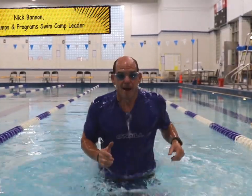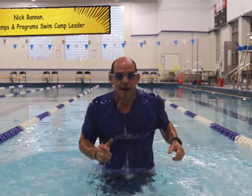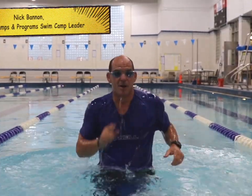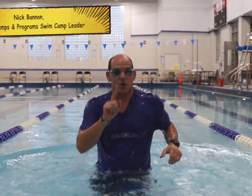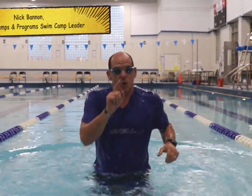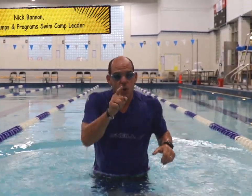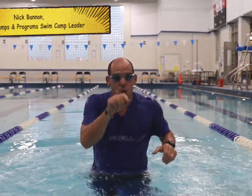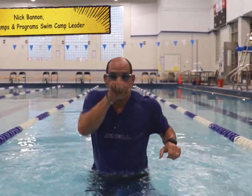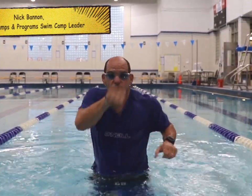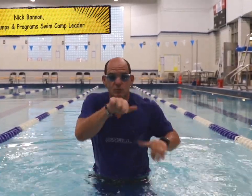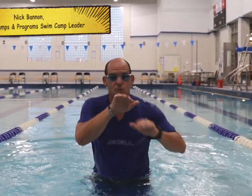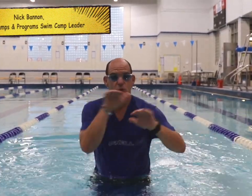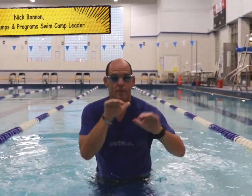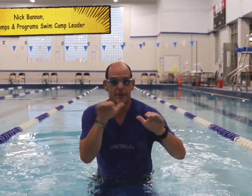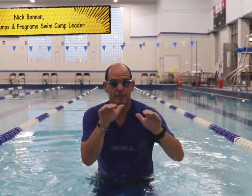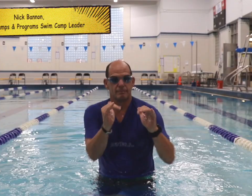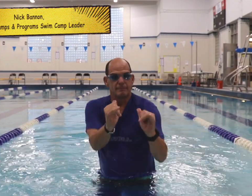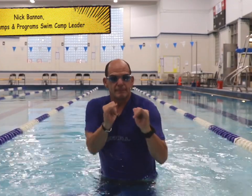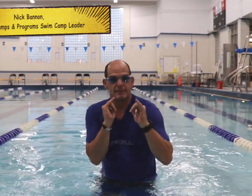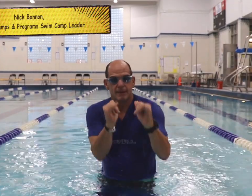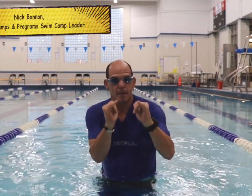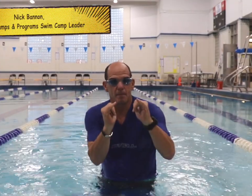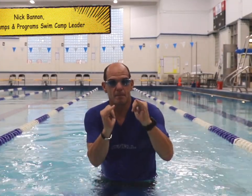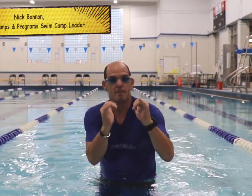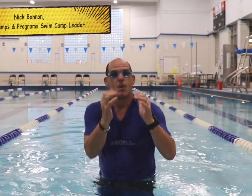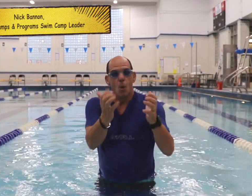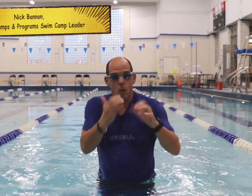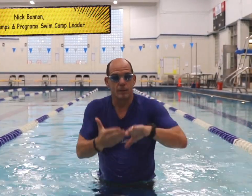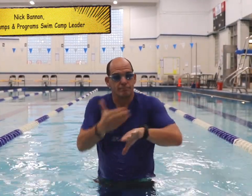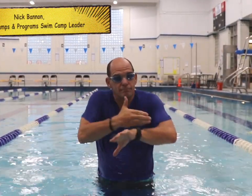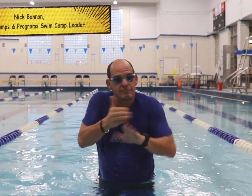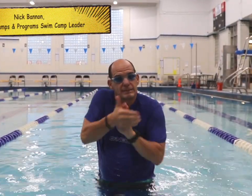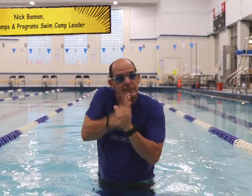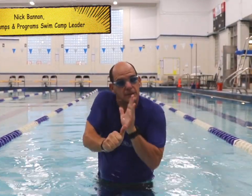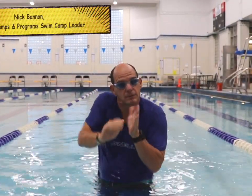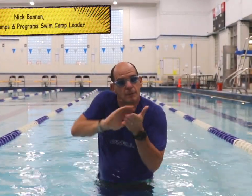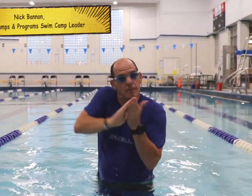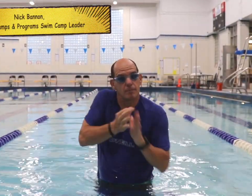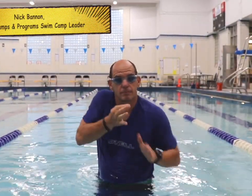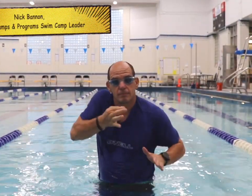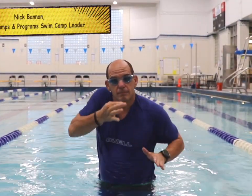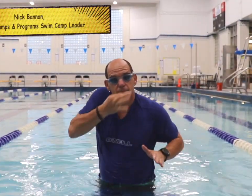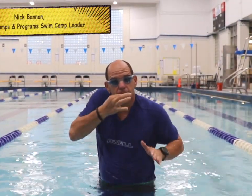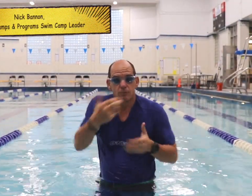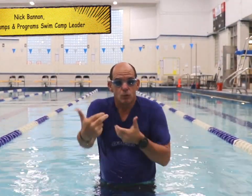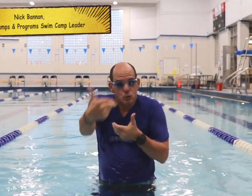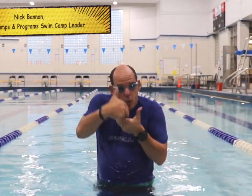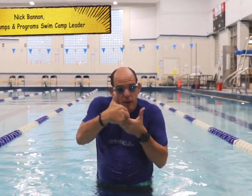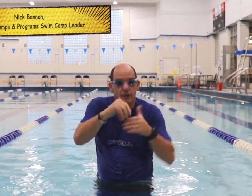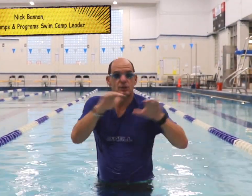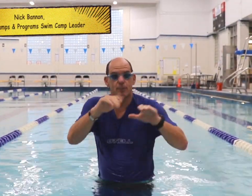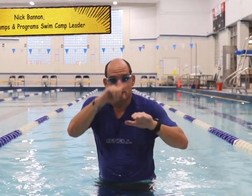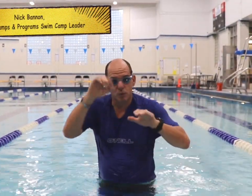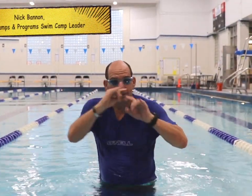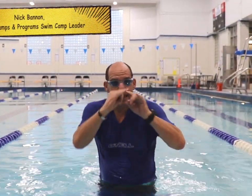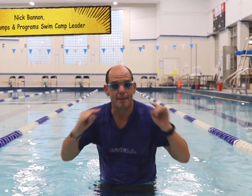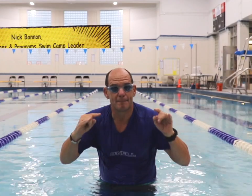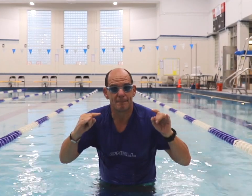Do you love swimming? Me too. Do you want to improve your swimming skills and become a great swimmer? Come and join us for summer swim camp.